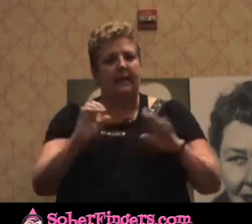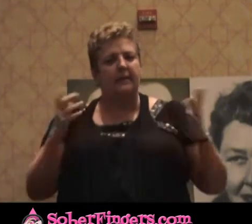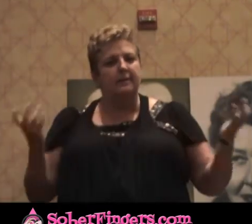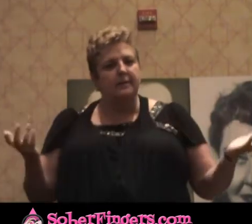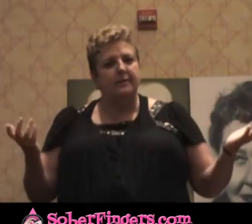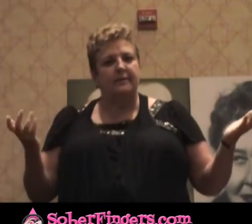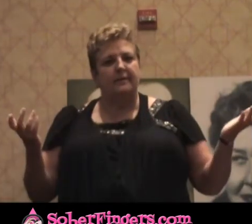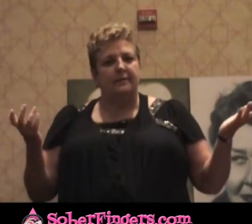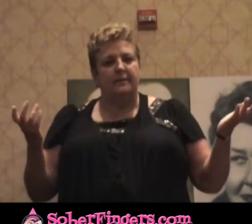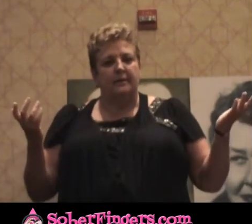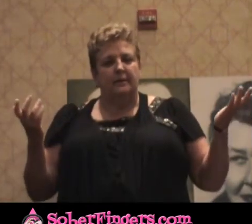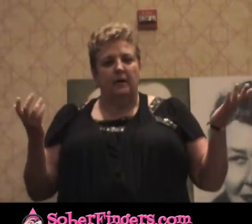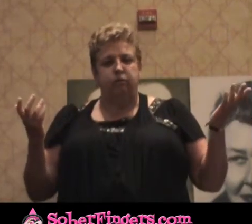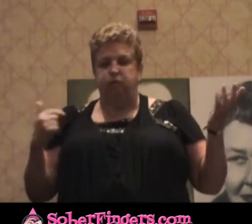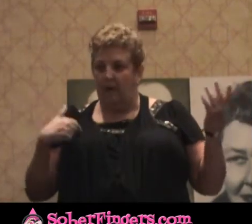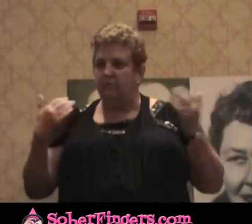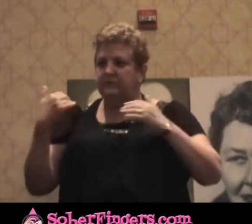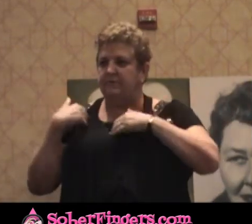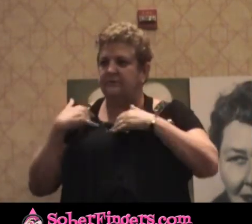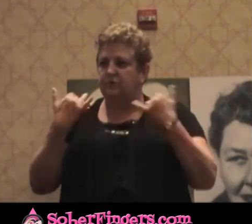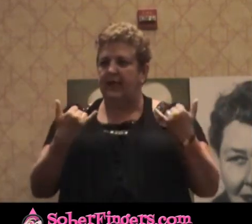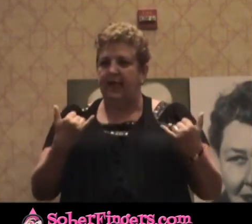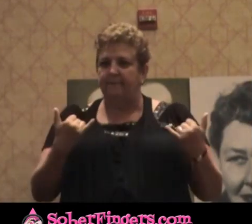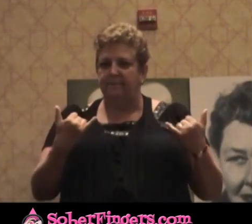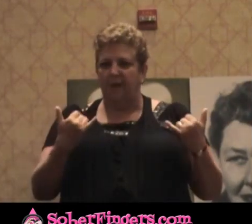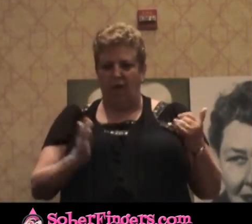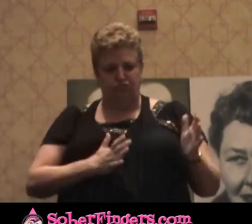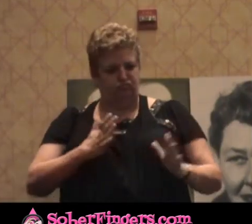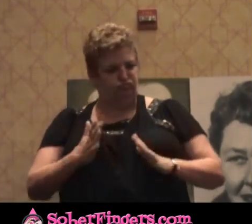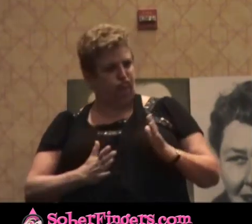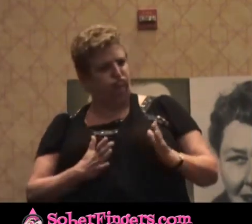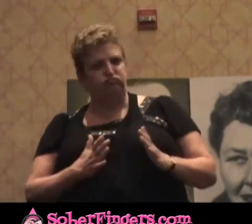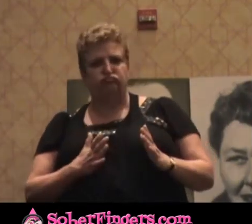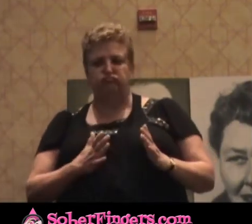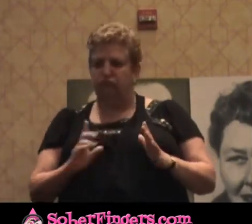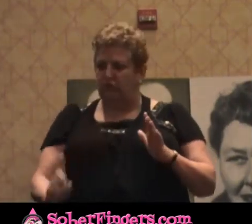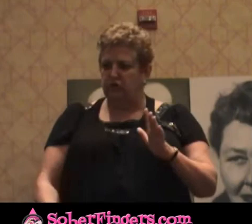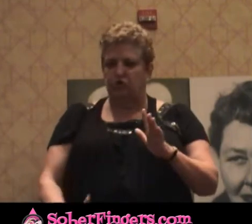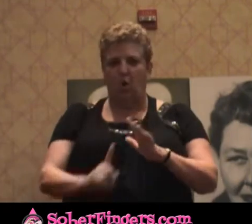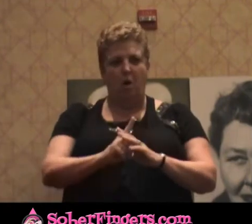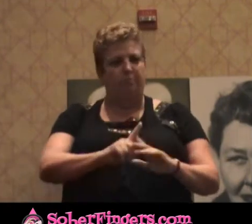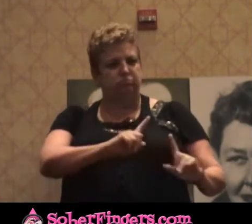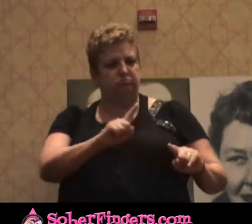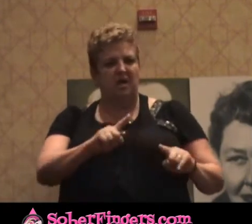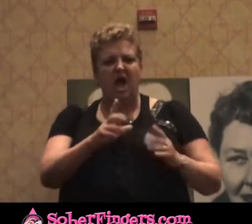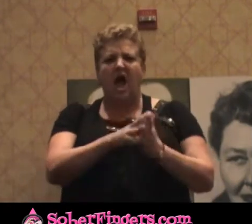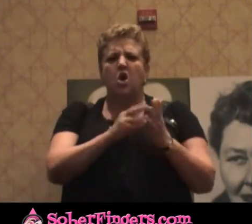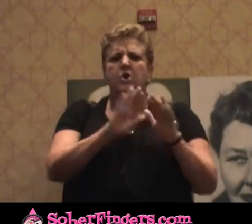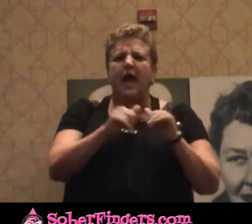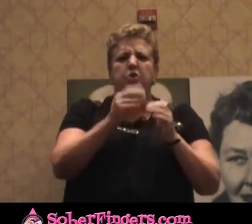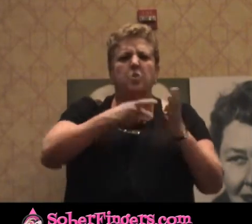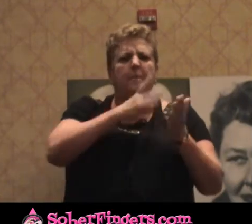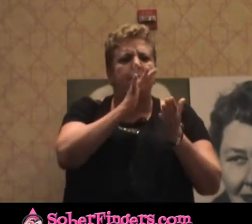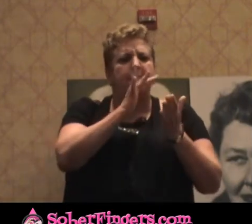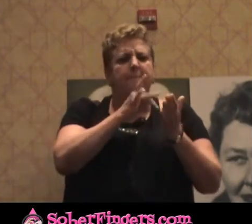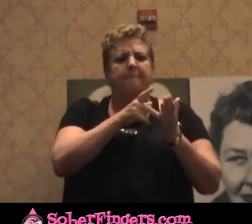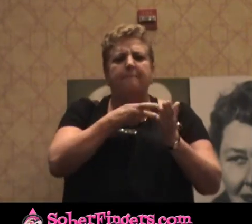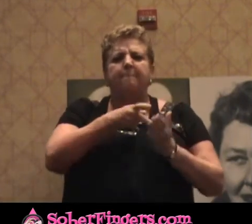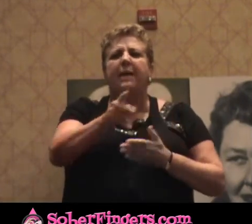accountable today. I suit up and I show up. I learn how to pay bills. I learn how to do the things that we're supposed to